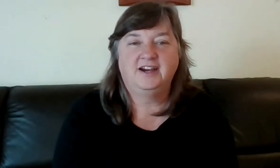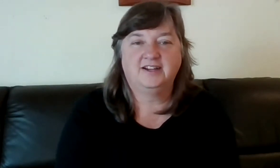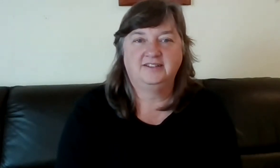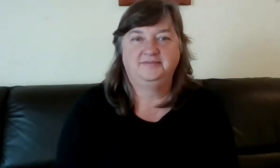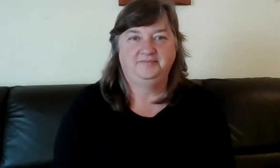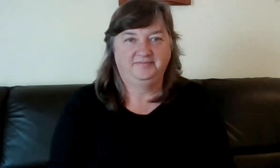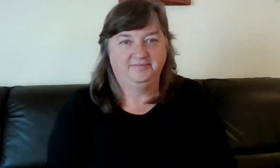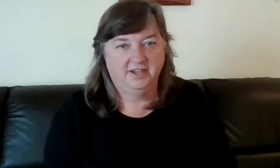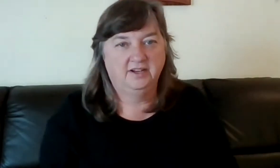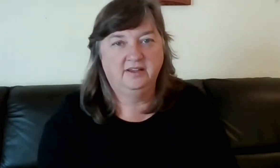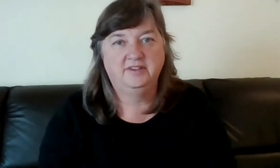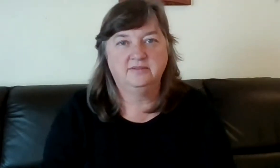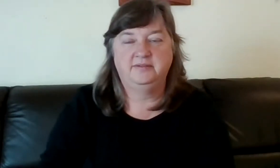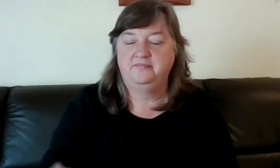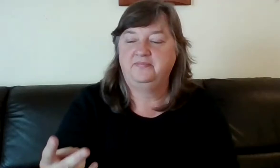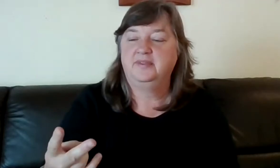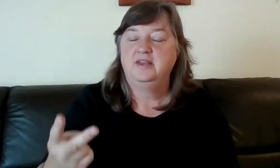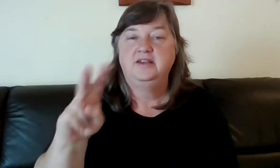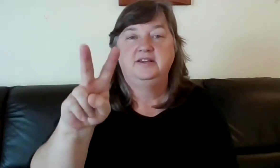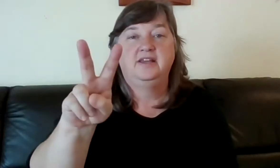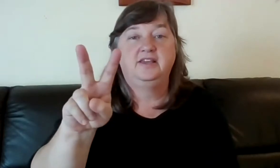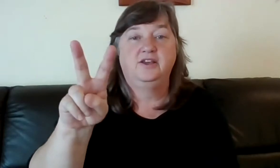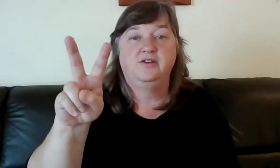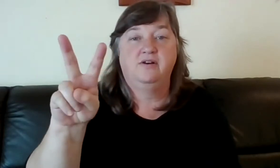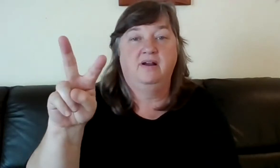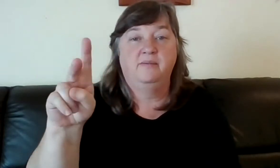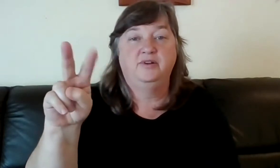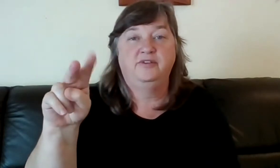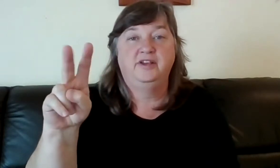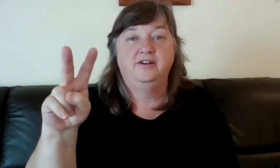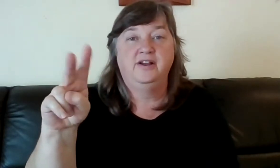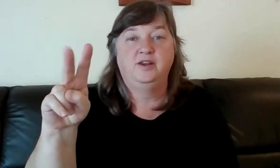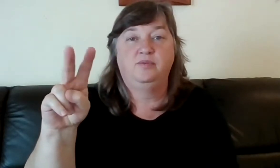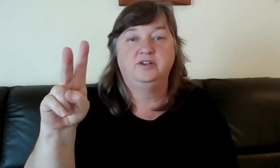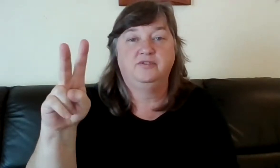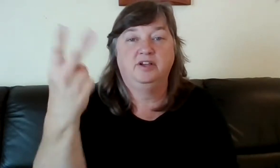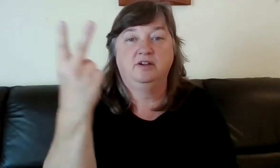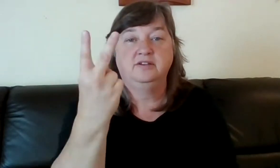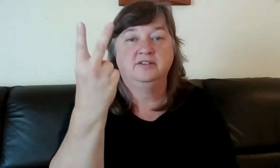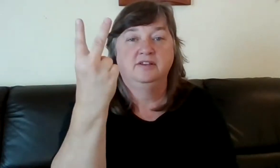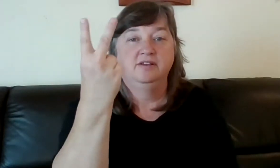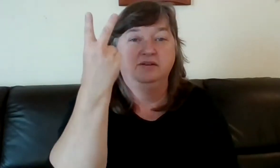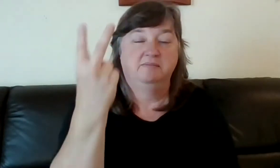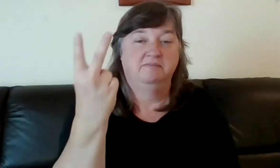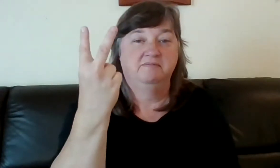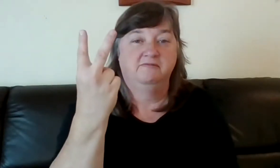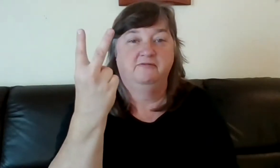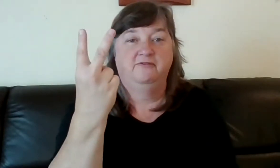Stuck. You're gonna love this one. Take your middle finger and your pointer fingers,